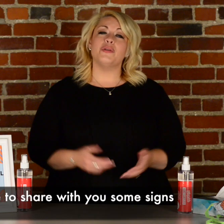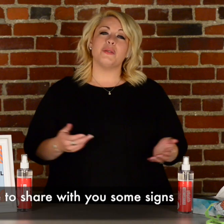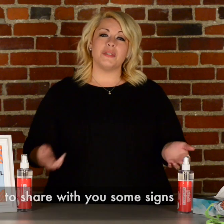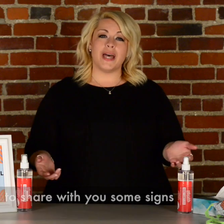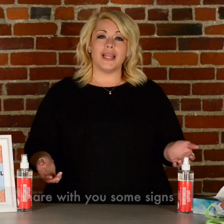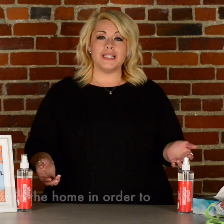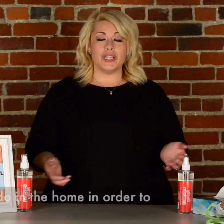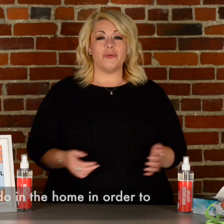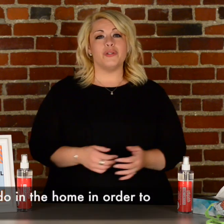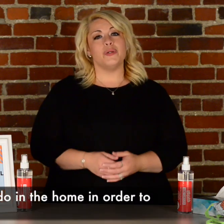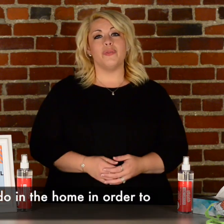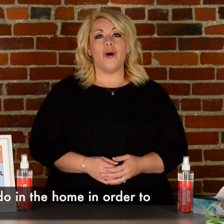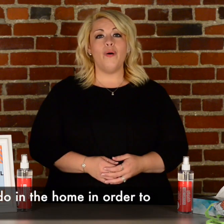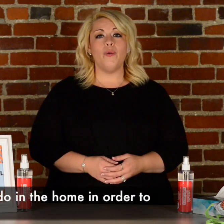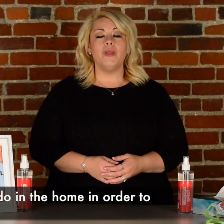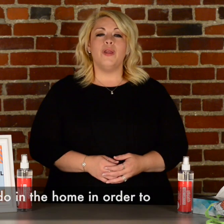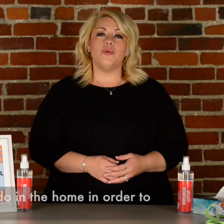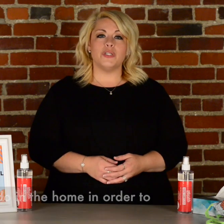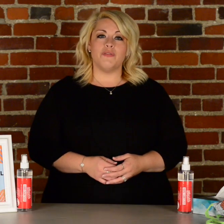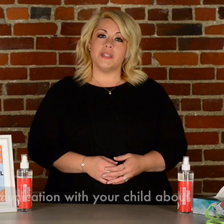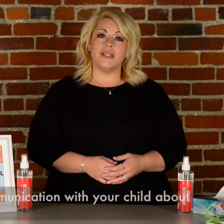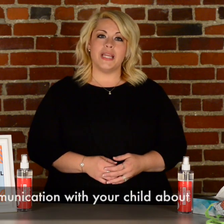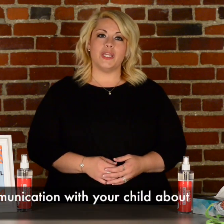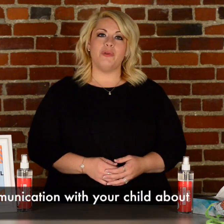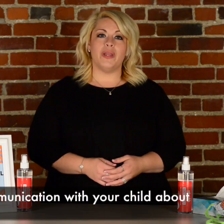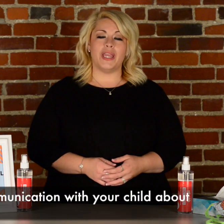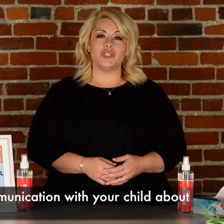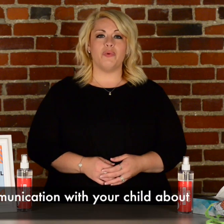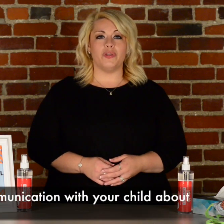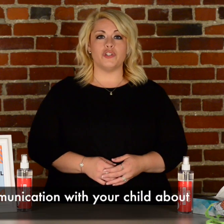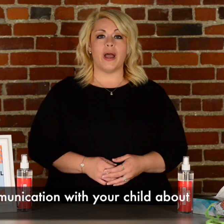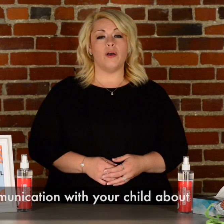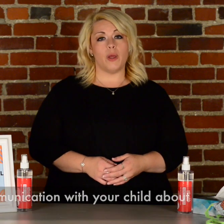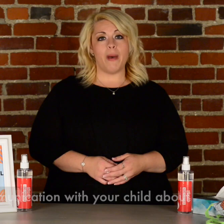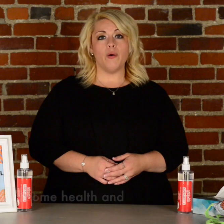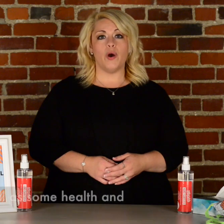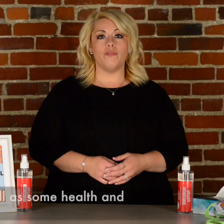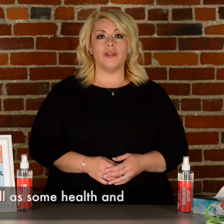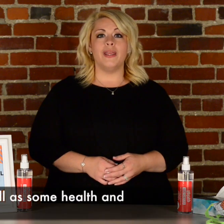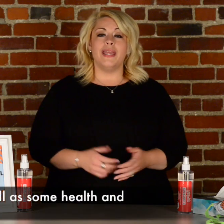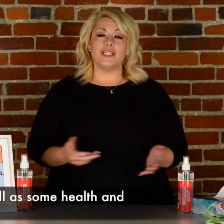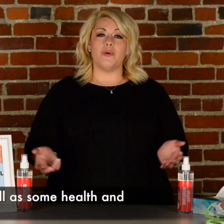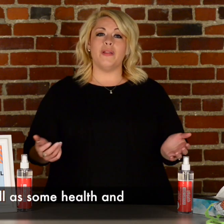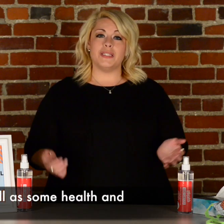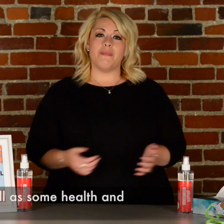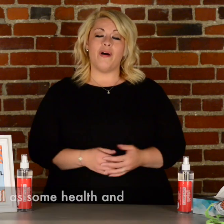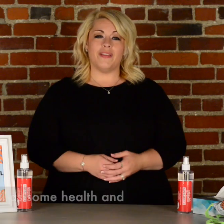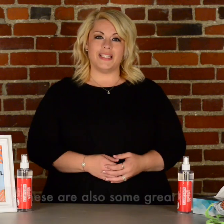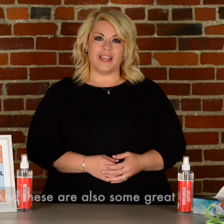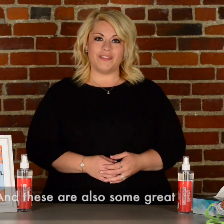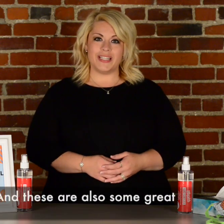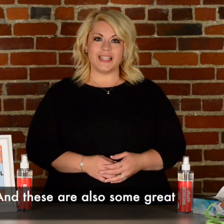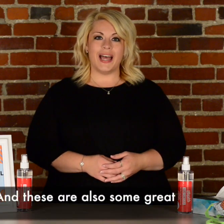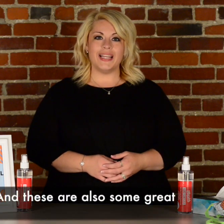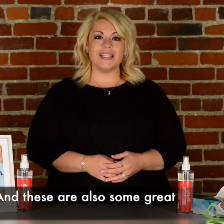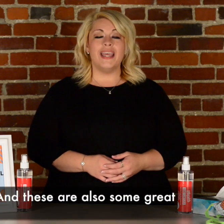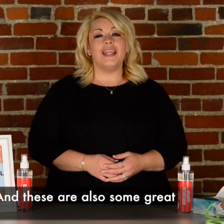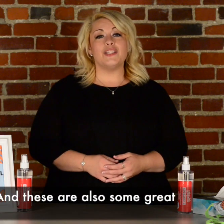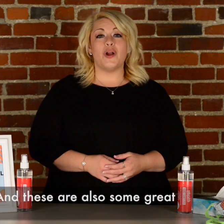some signs that you can do in the home in order to facilitate communication with your child about COVID, as well as some health and safety signs. And these are also